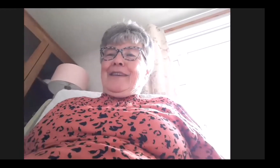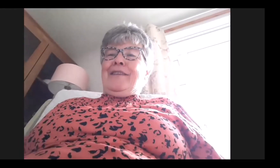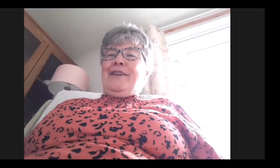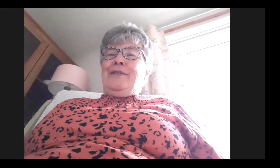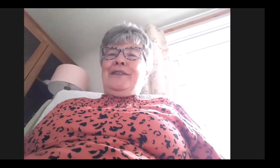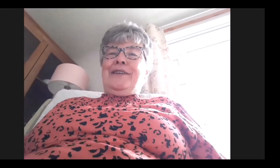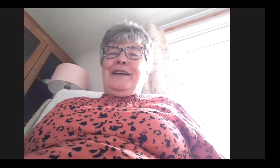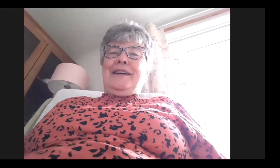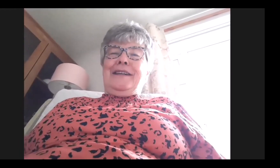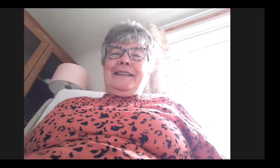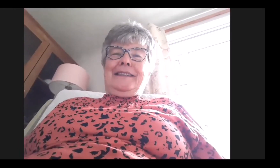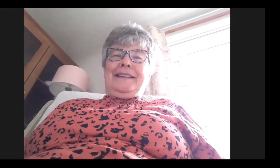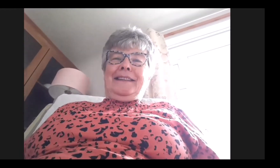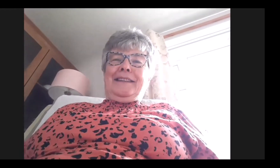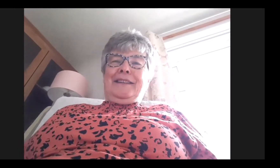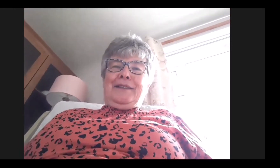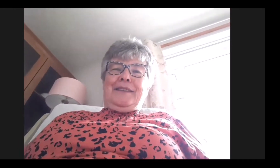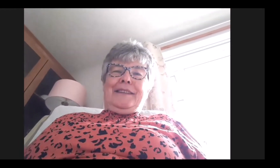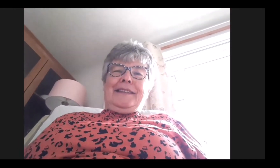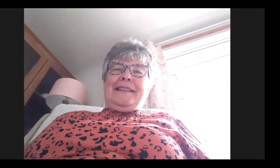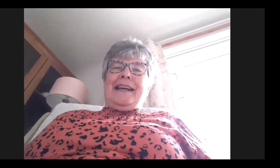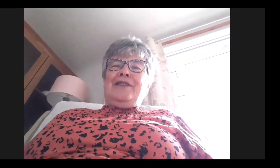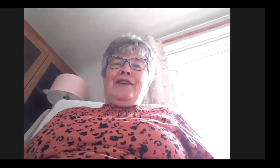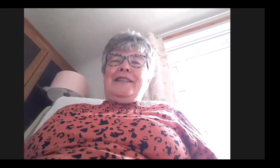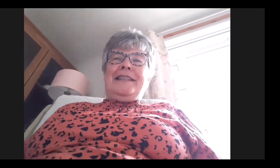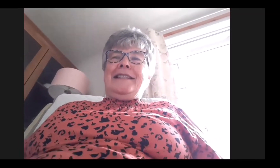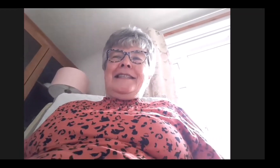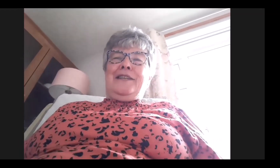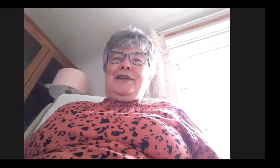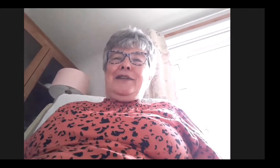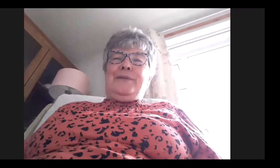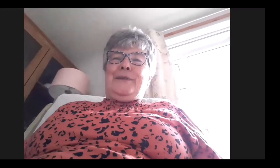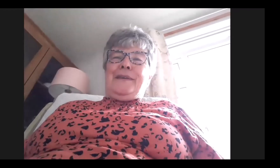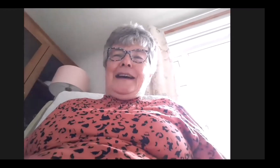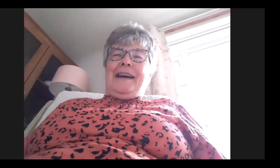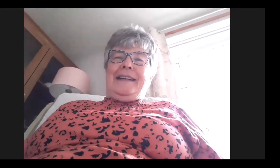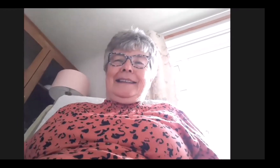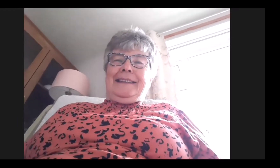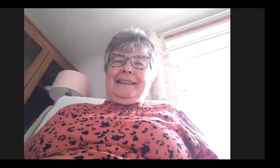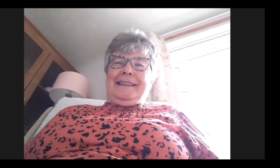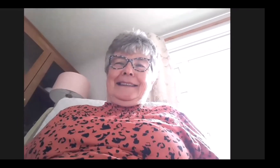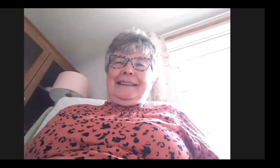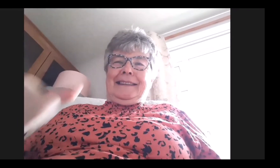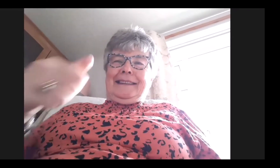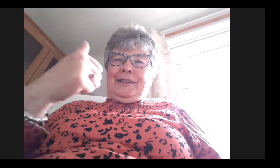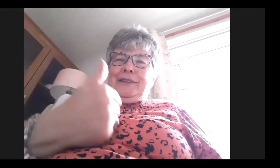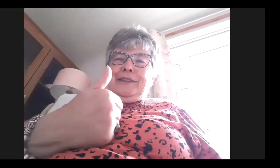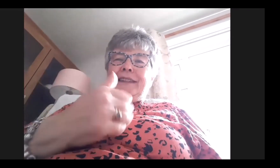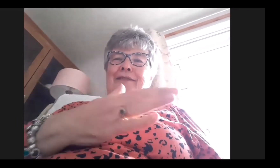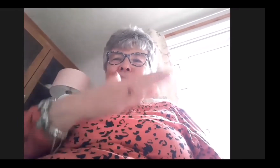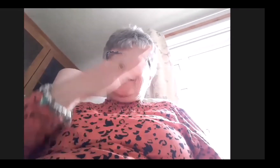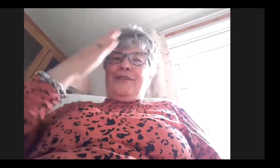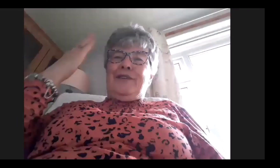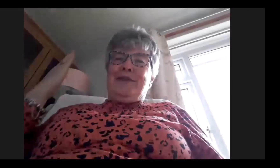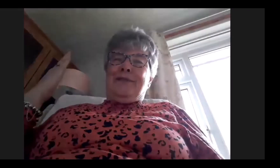Very good call. Daniel, I didn't see you doing that. Good afternoon.